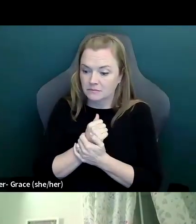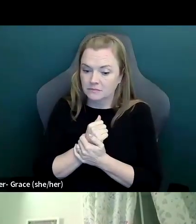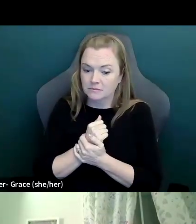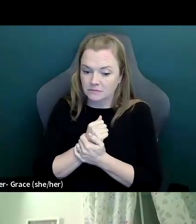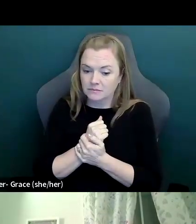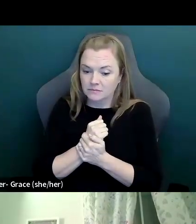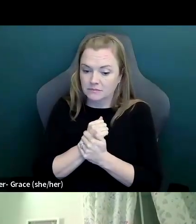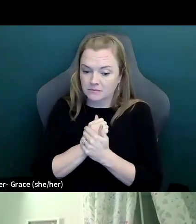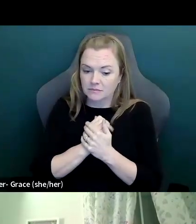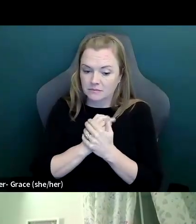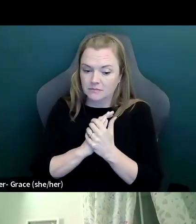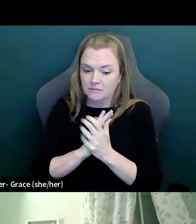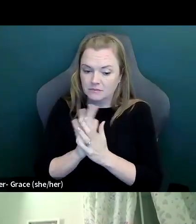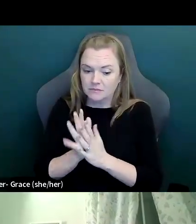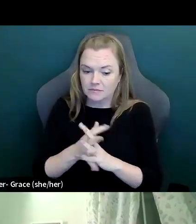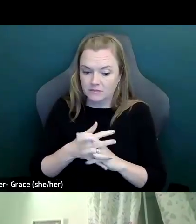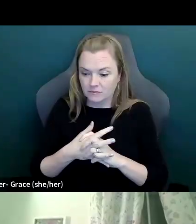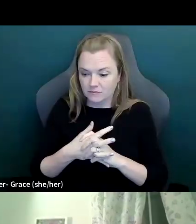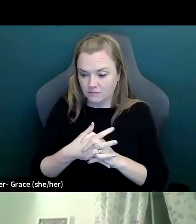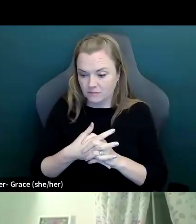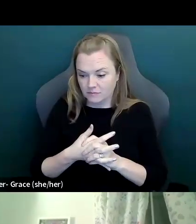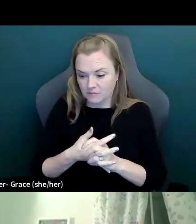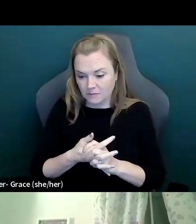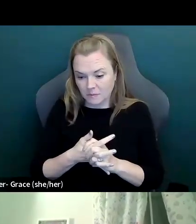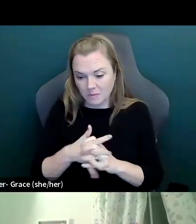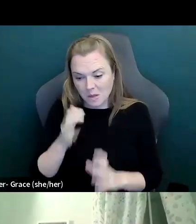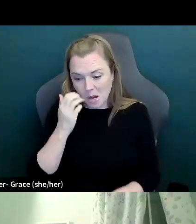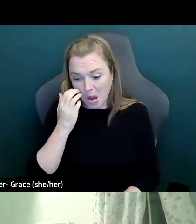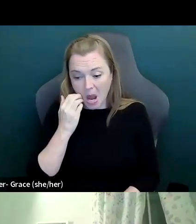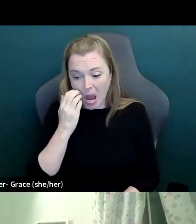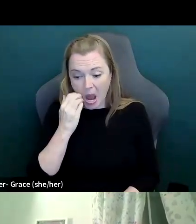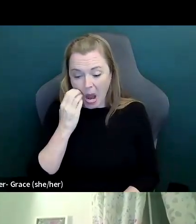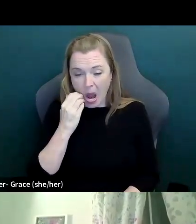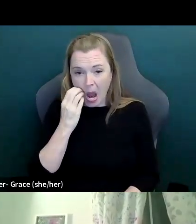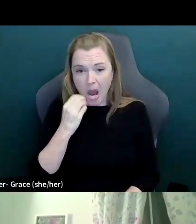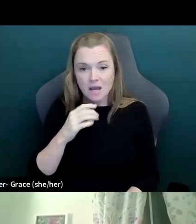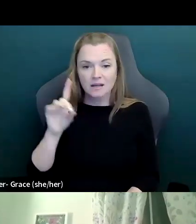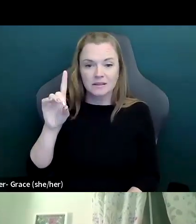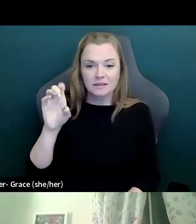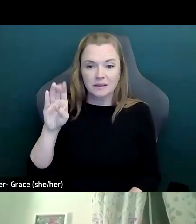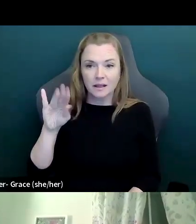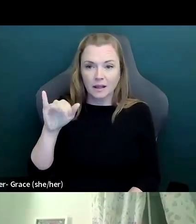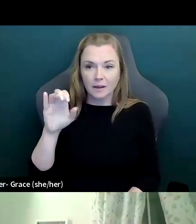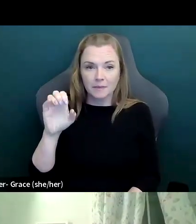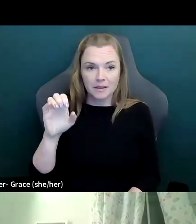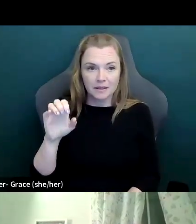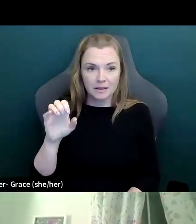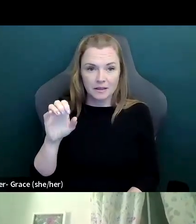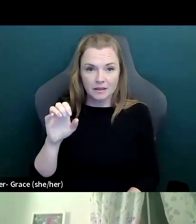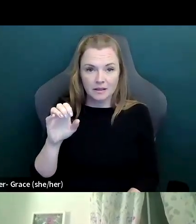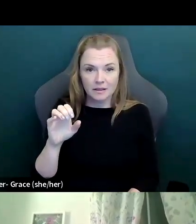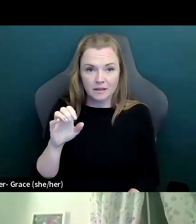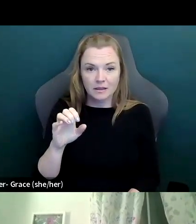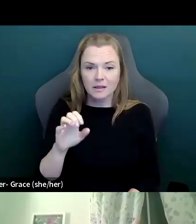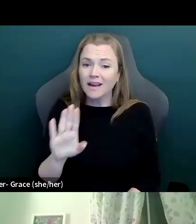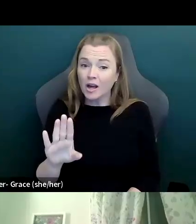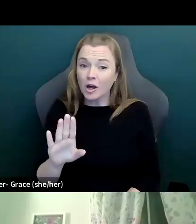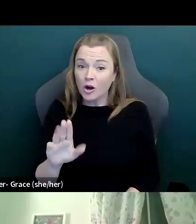roll. The other thing I would say is don't let them sell your person